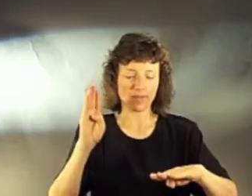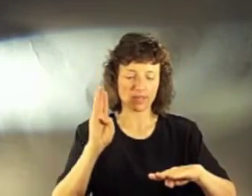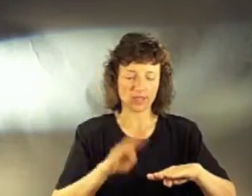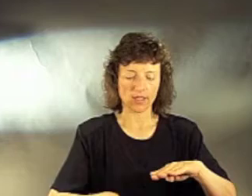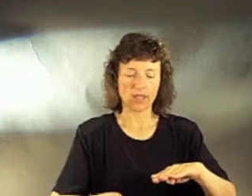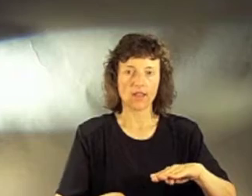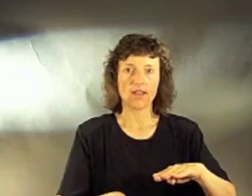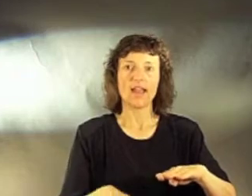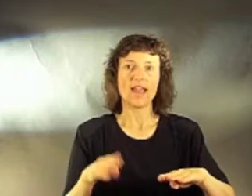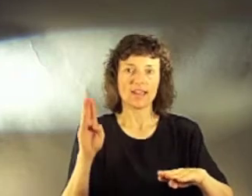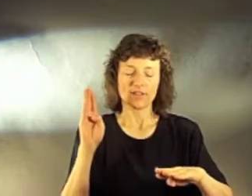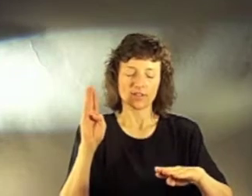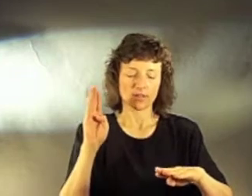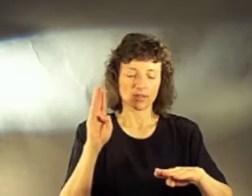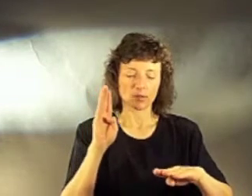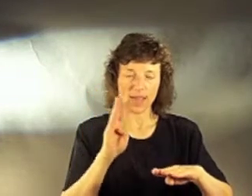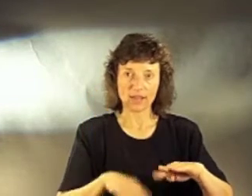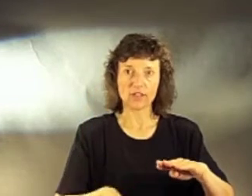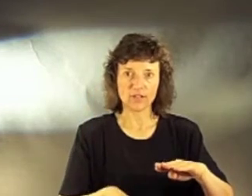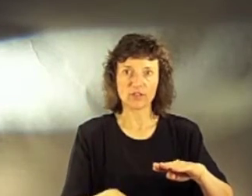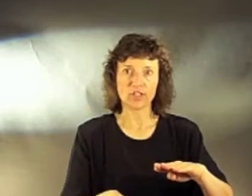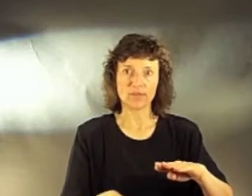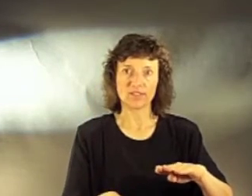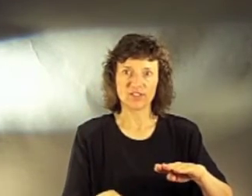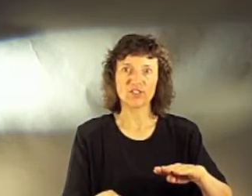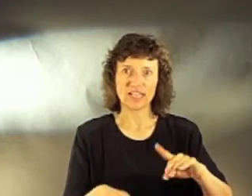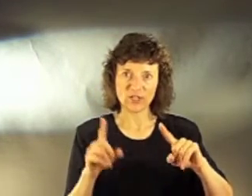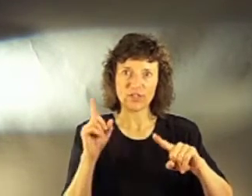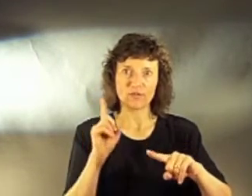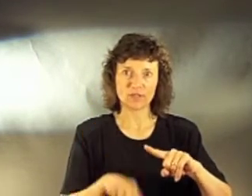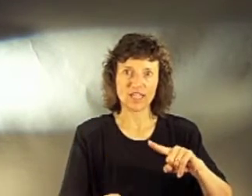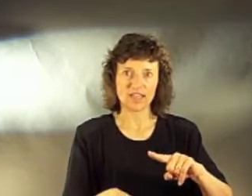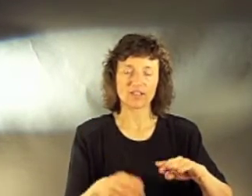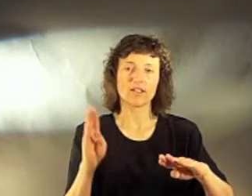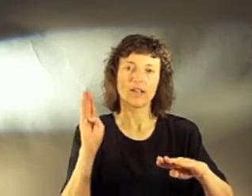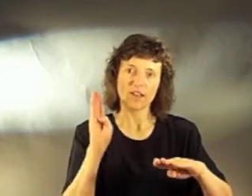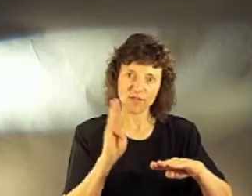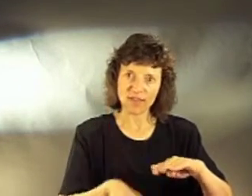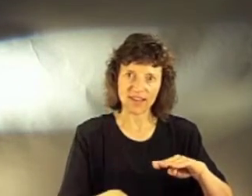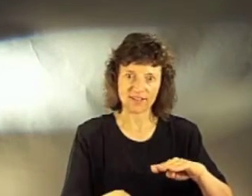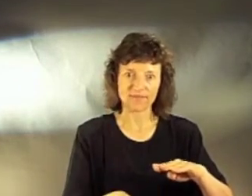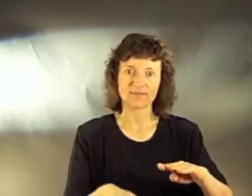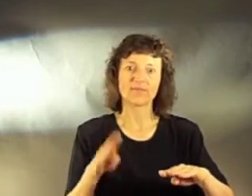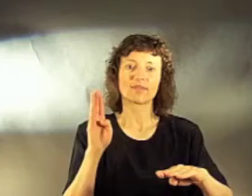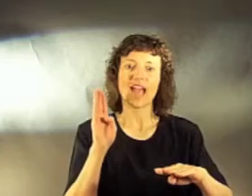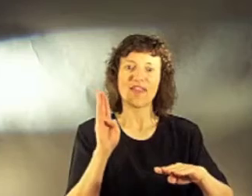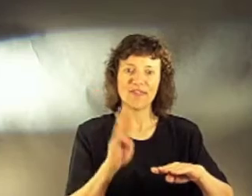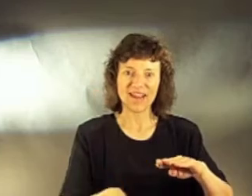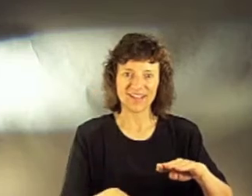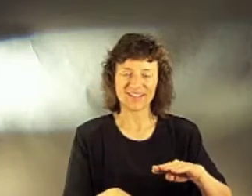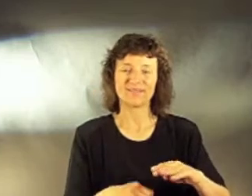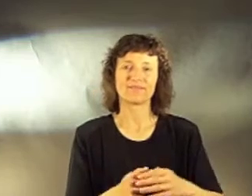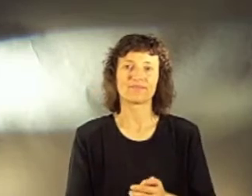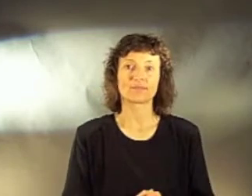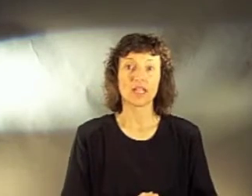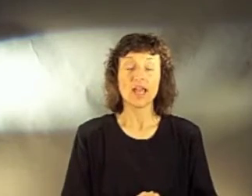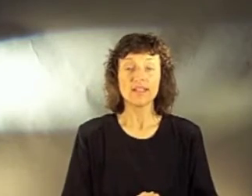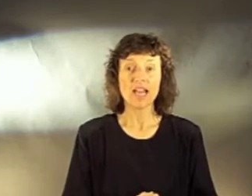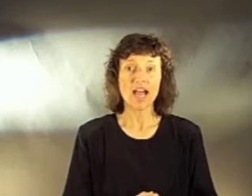shapes and smack the fingertips, just like you did for can't. Than. Than.